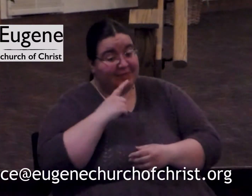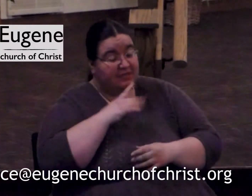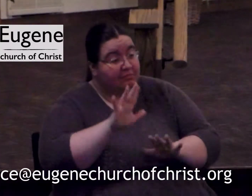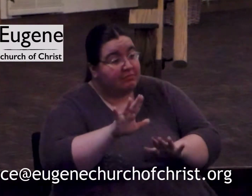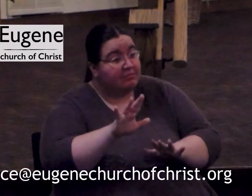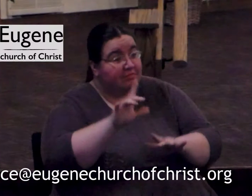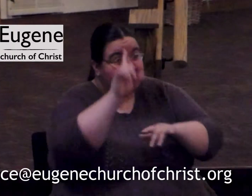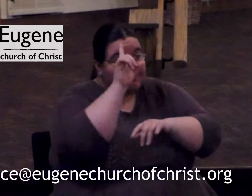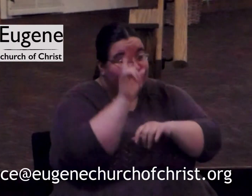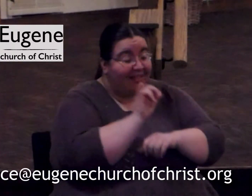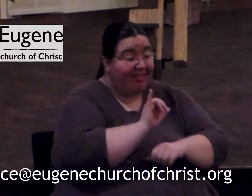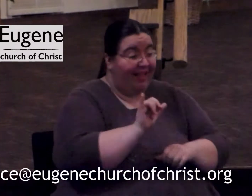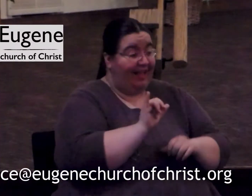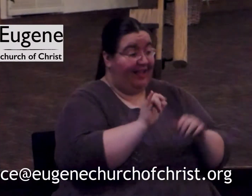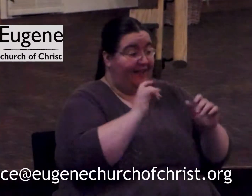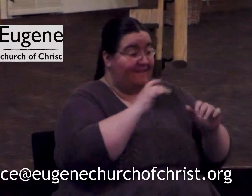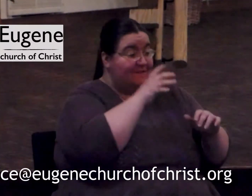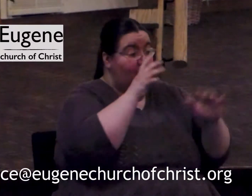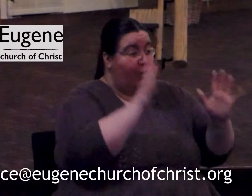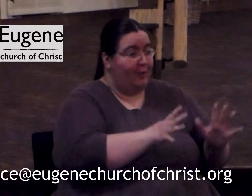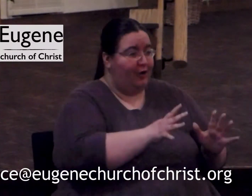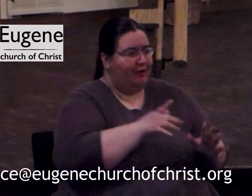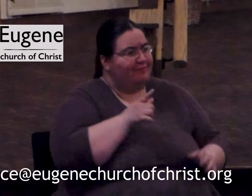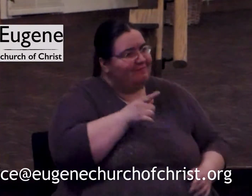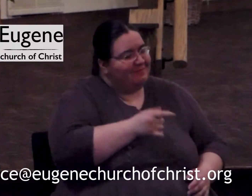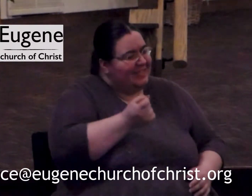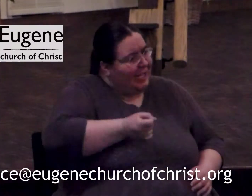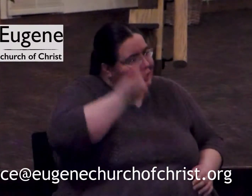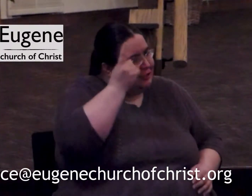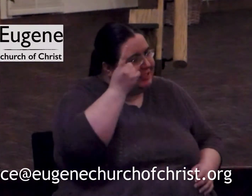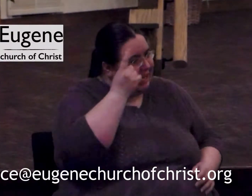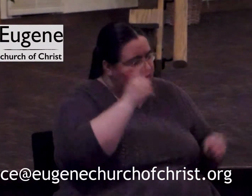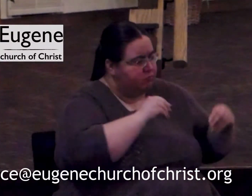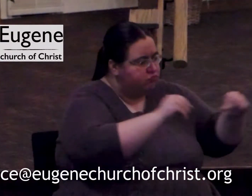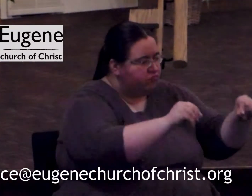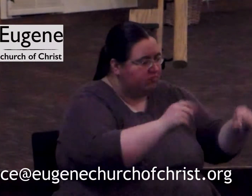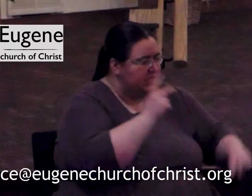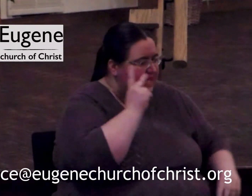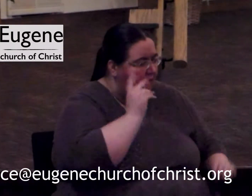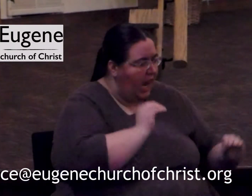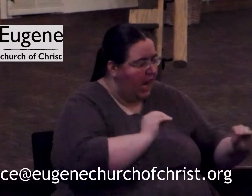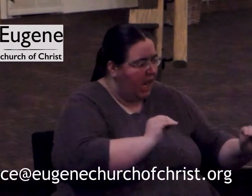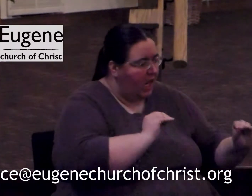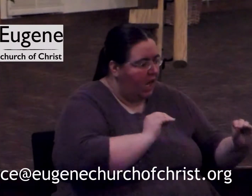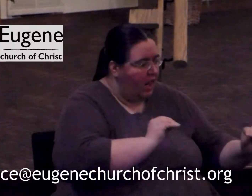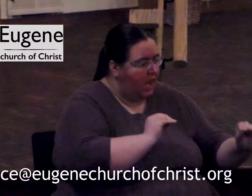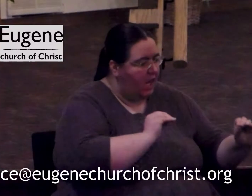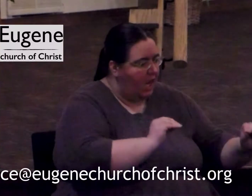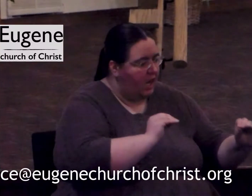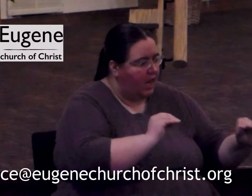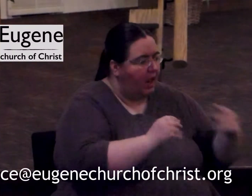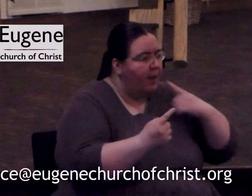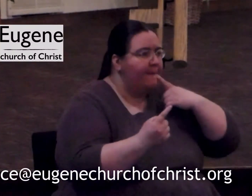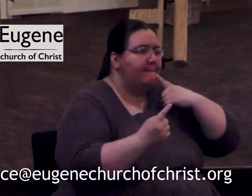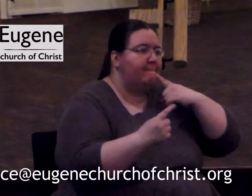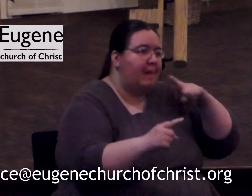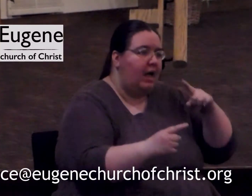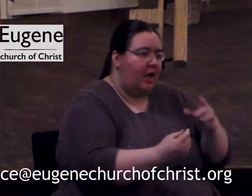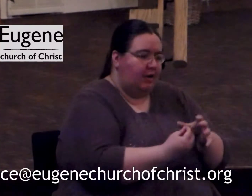what it is to see nothing and then to see something. And he continues in faith doing the job that he knows will lead